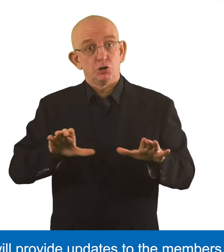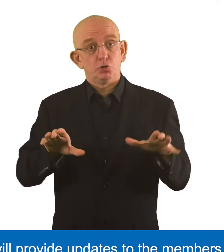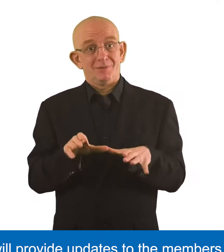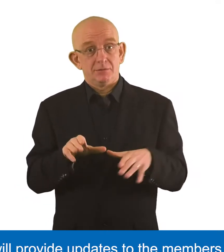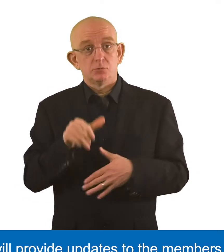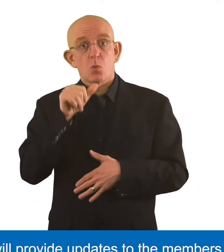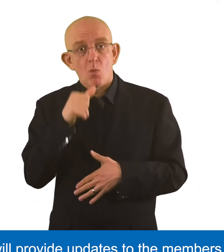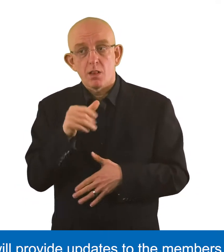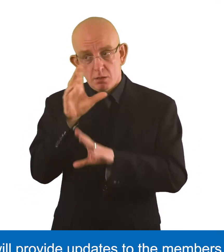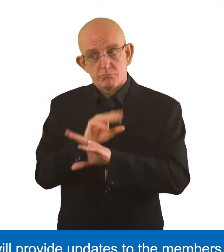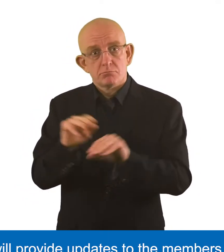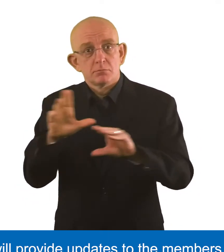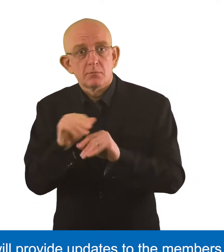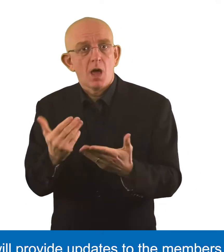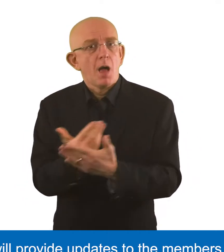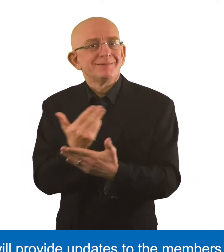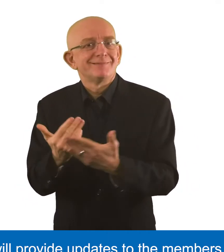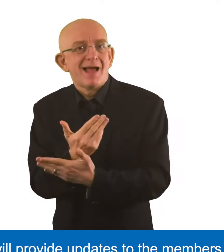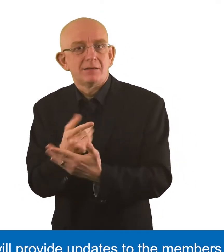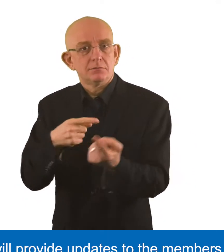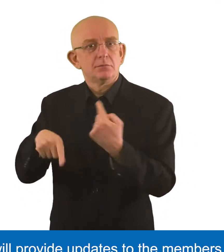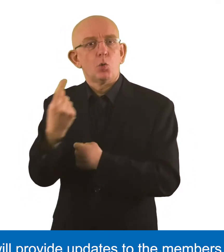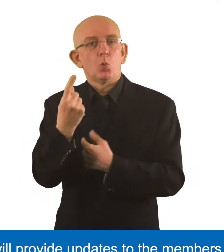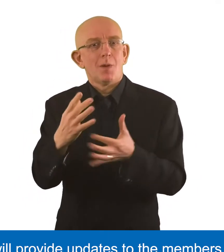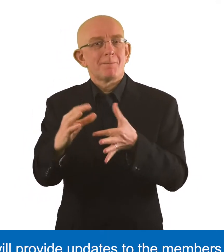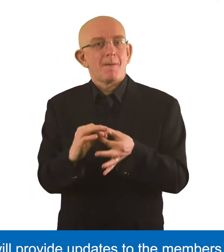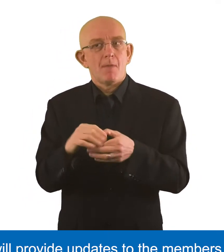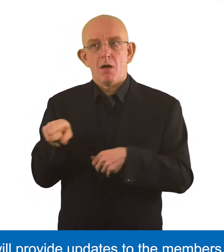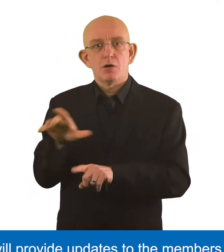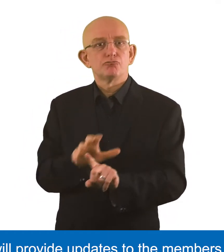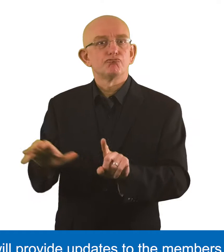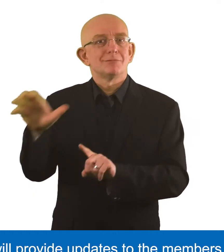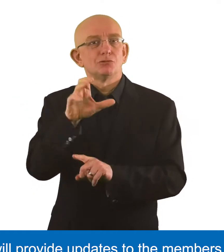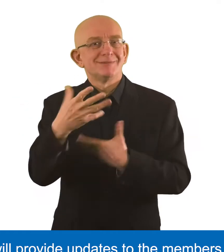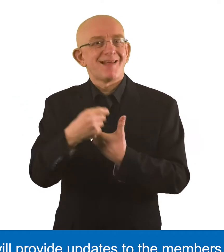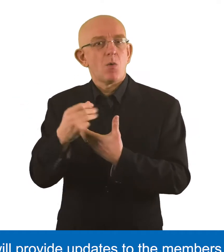The Disability Unit will provide updates to the members of the Regional Stakeholder Network